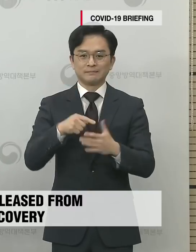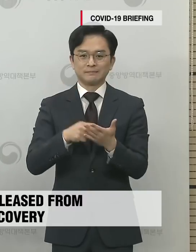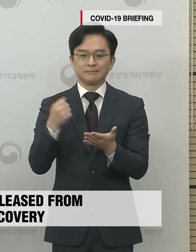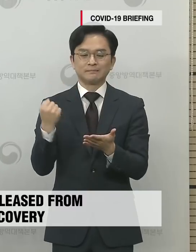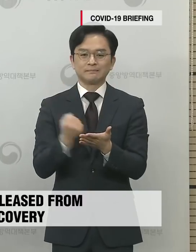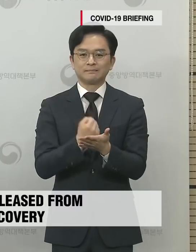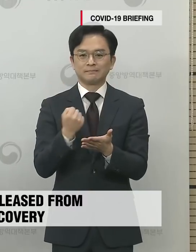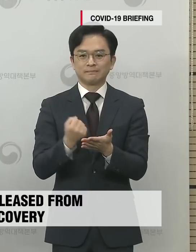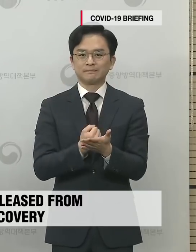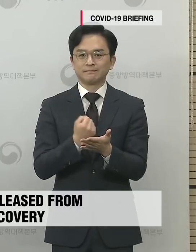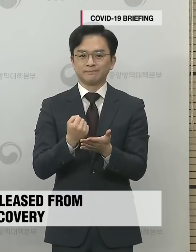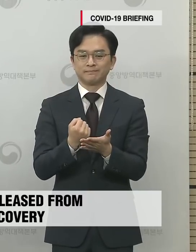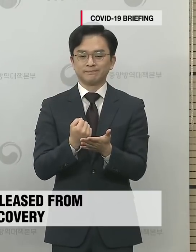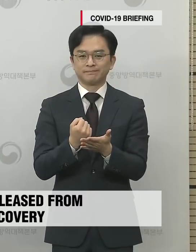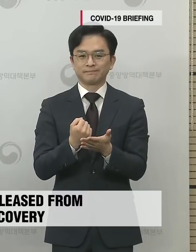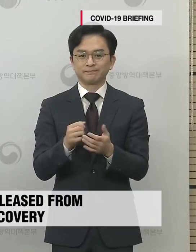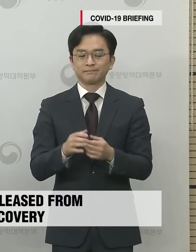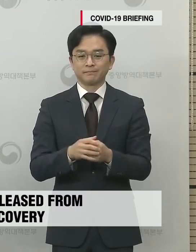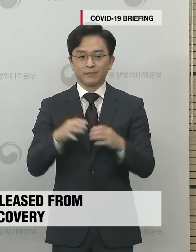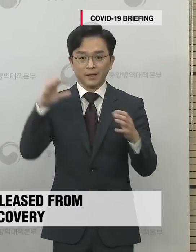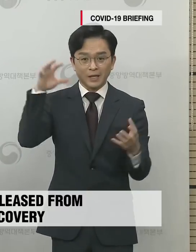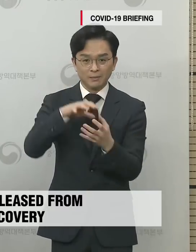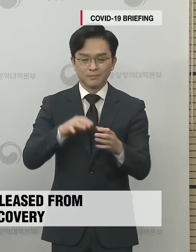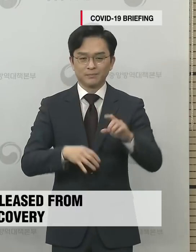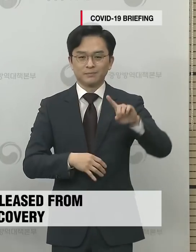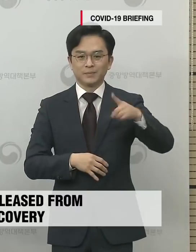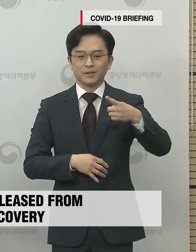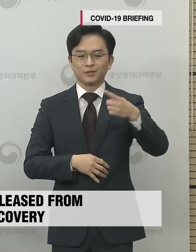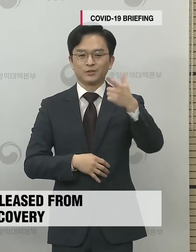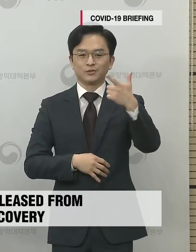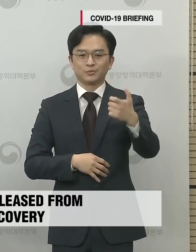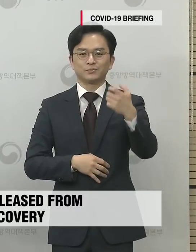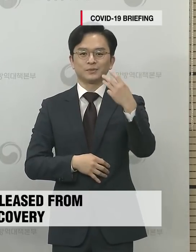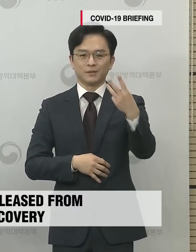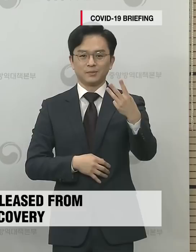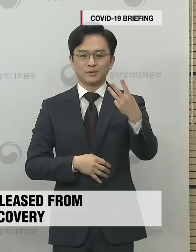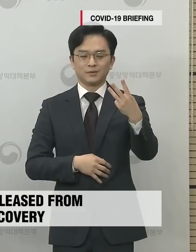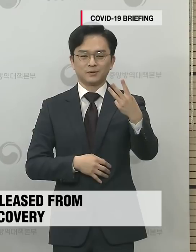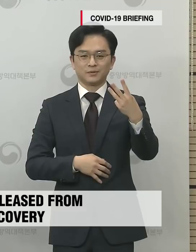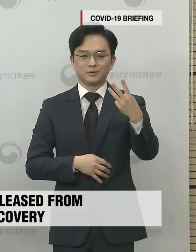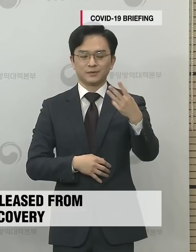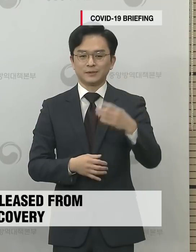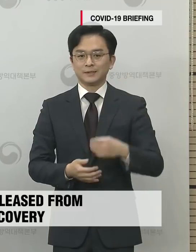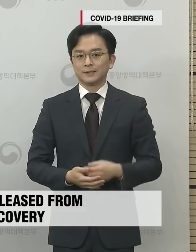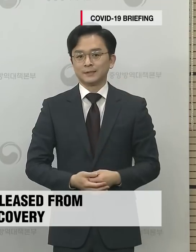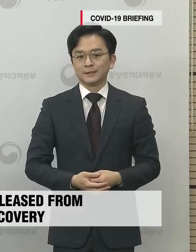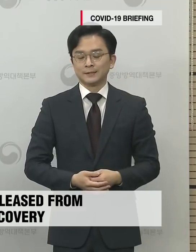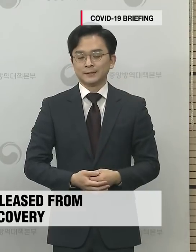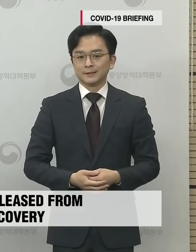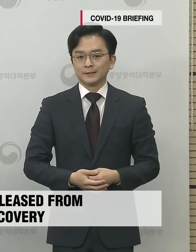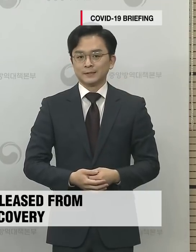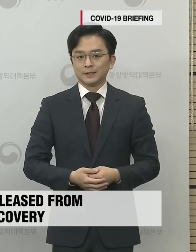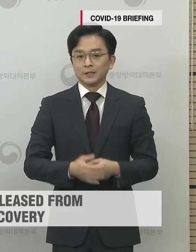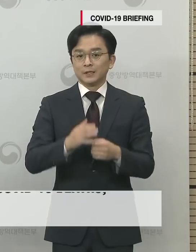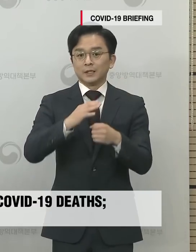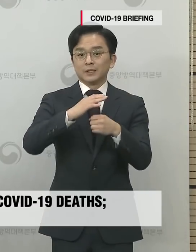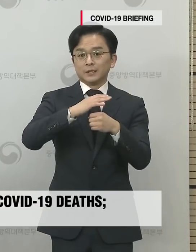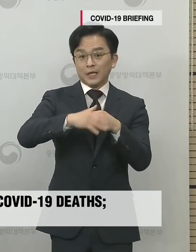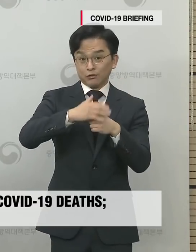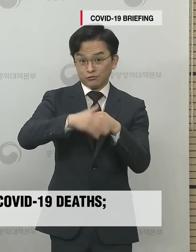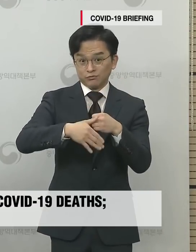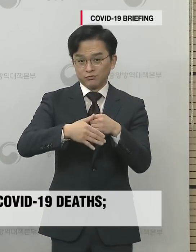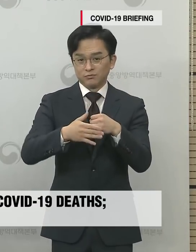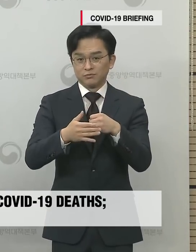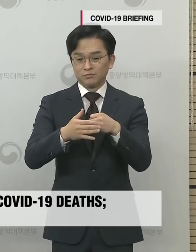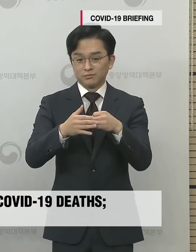had five new more deaths, raising the death toll to 163 so far. And by region,